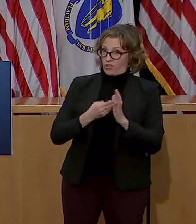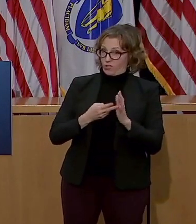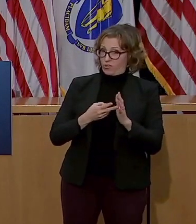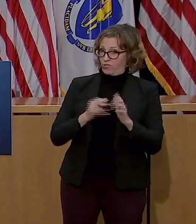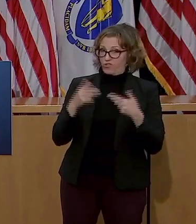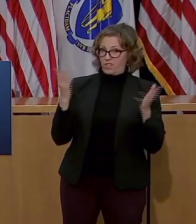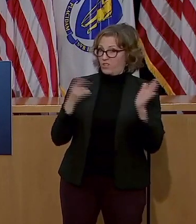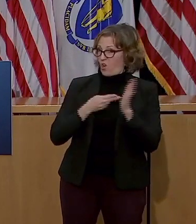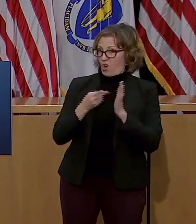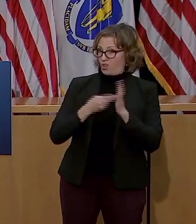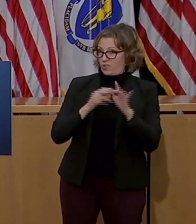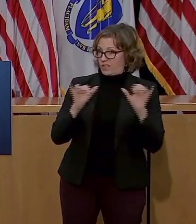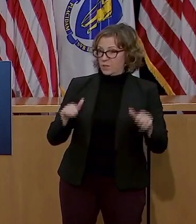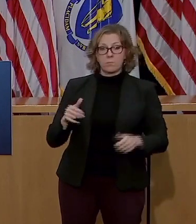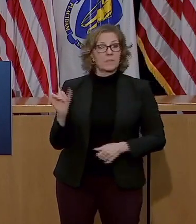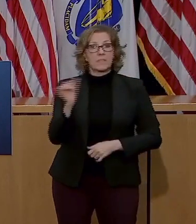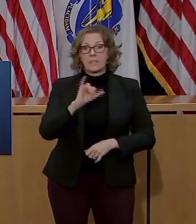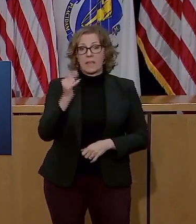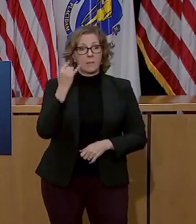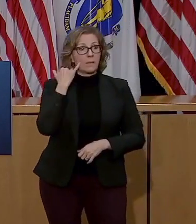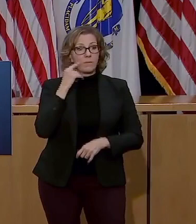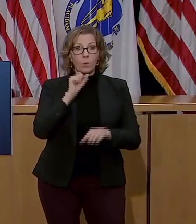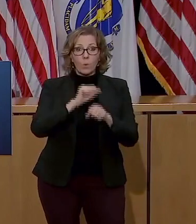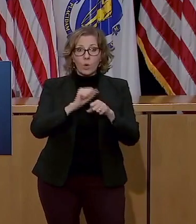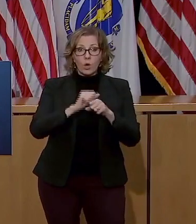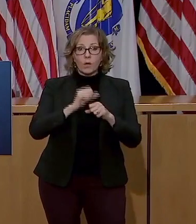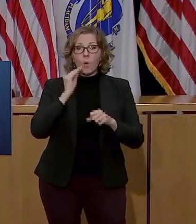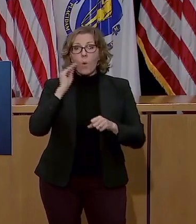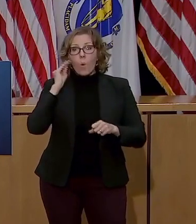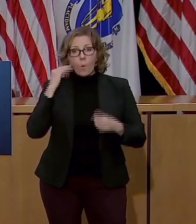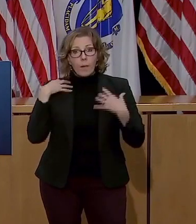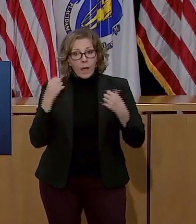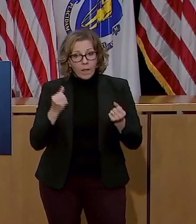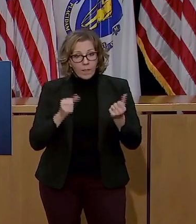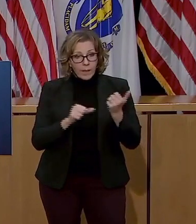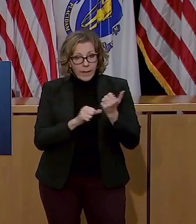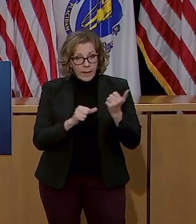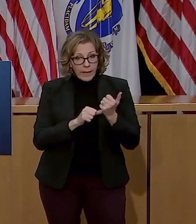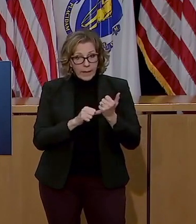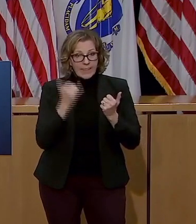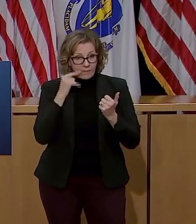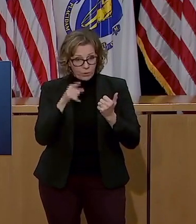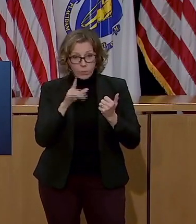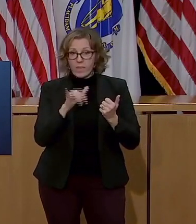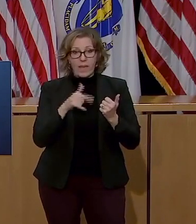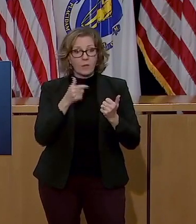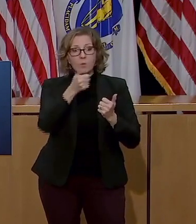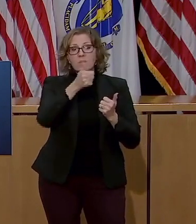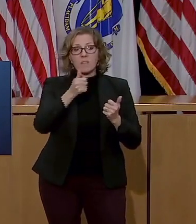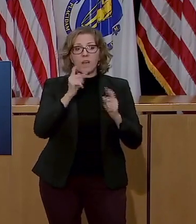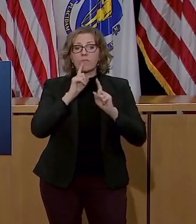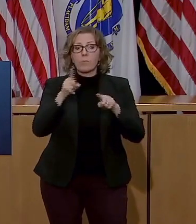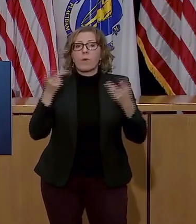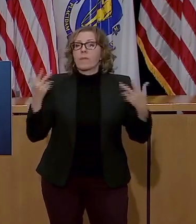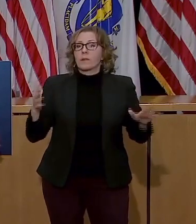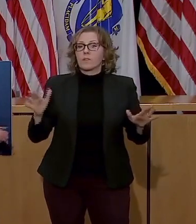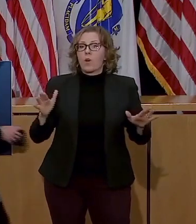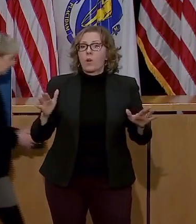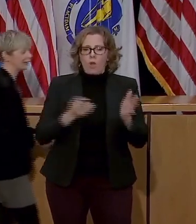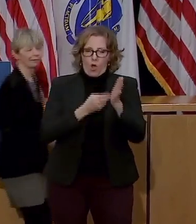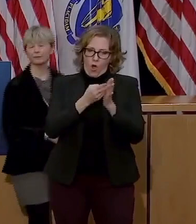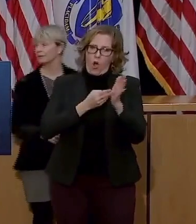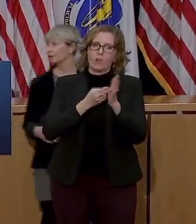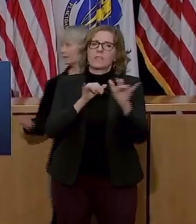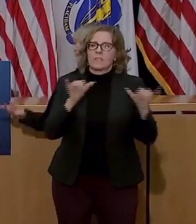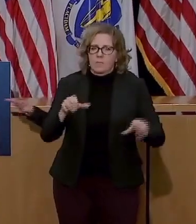health aide. I mean, this is based on a self-attestation process. Thanks, everybody. Can I speak